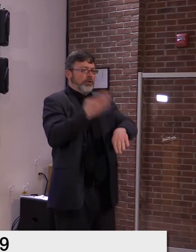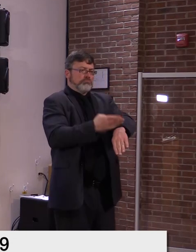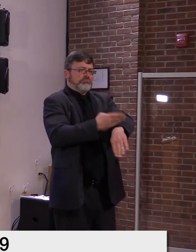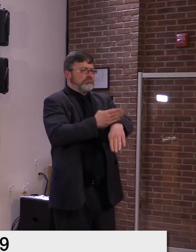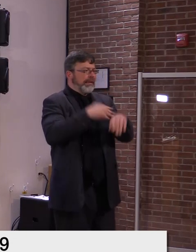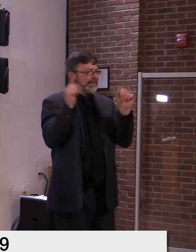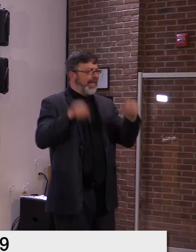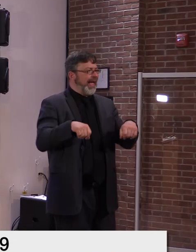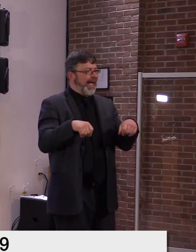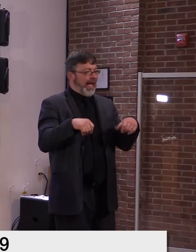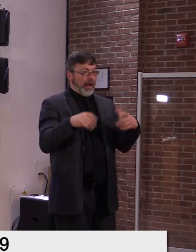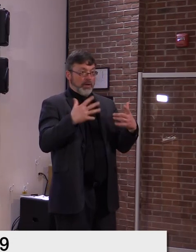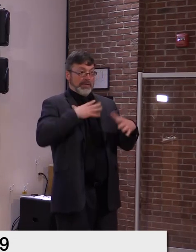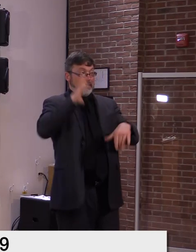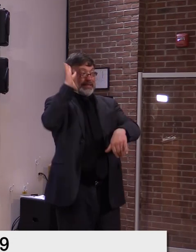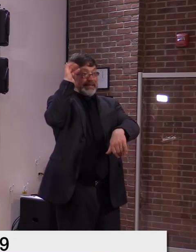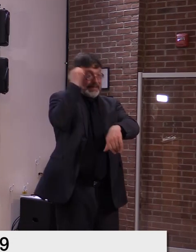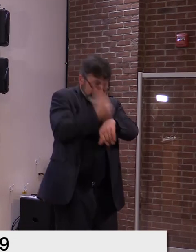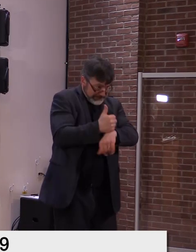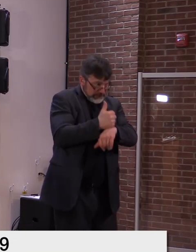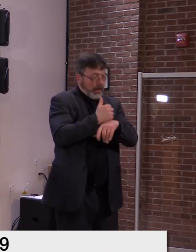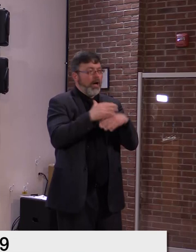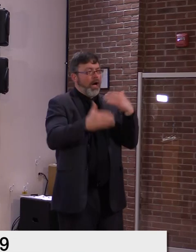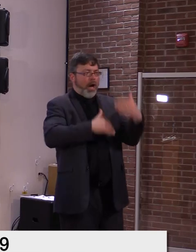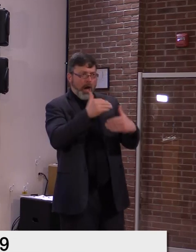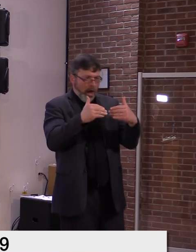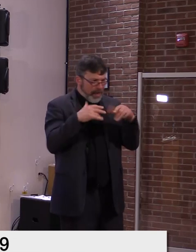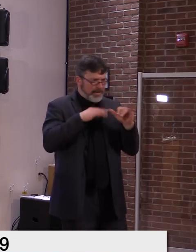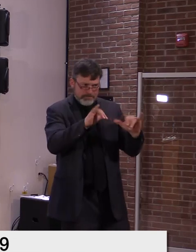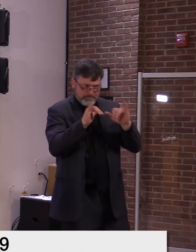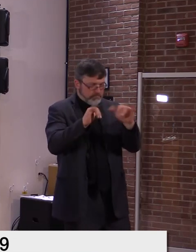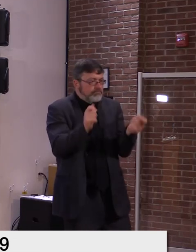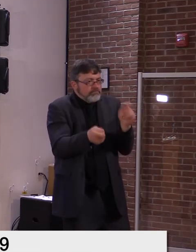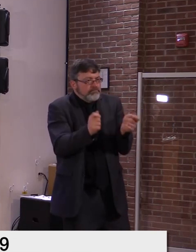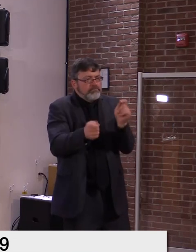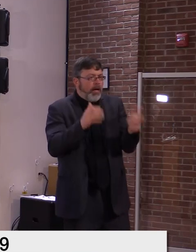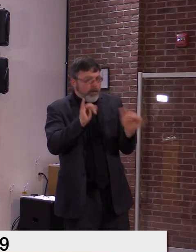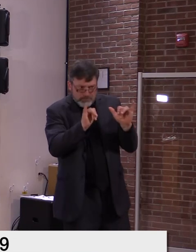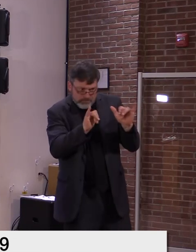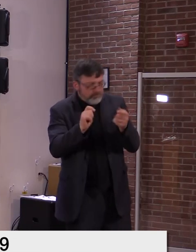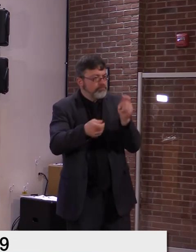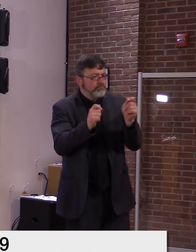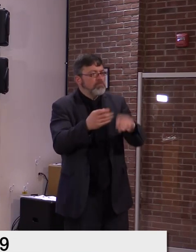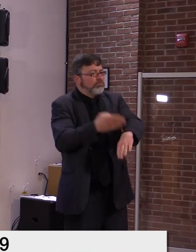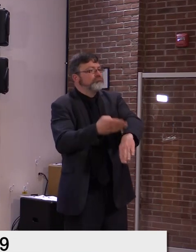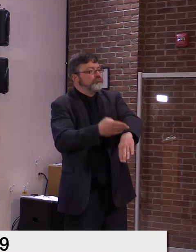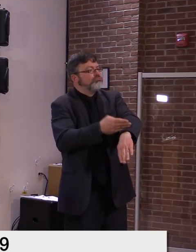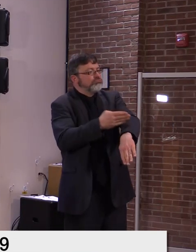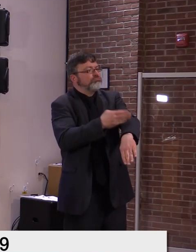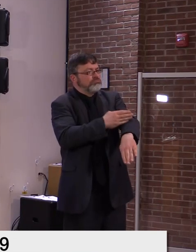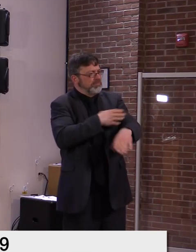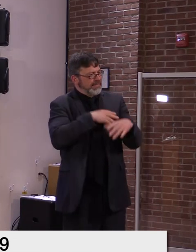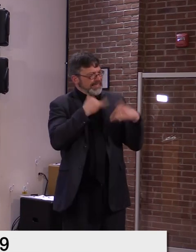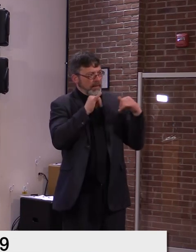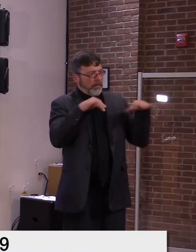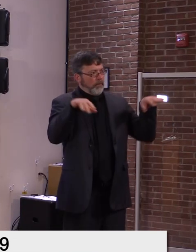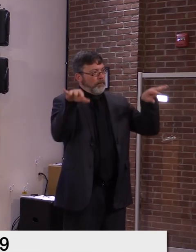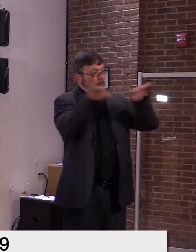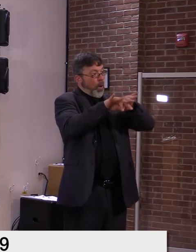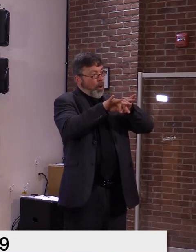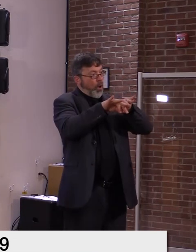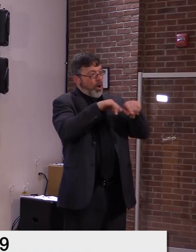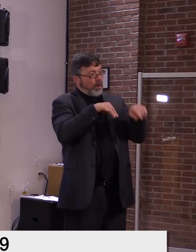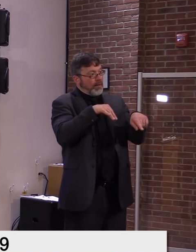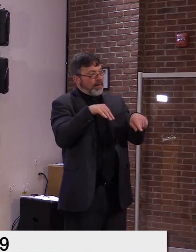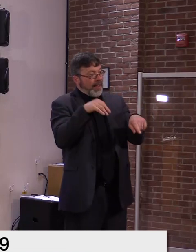to work and get up to speed to make sure that we continue, both at the discharge level from the